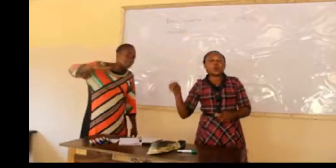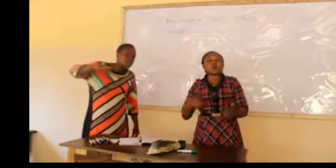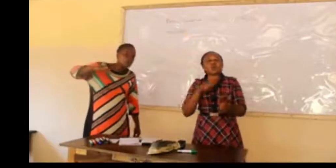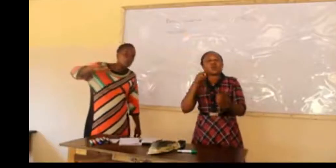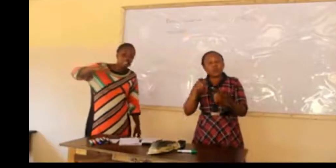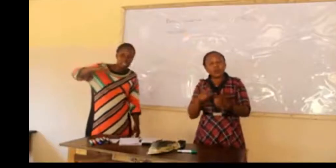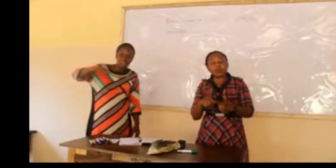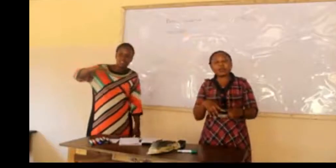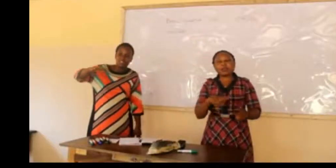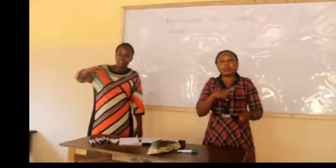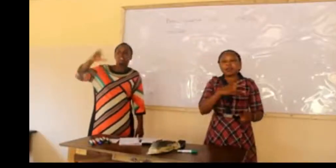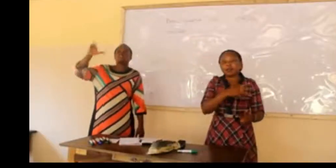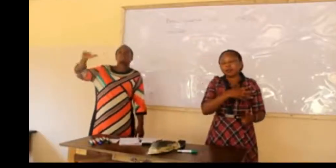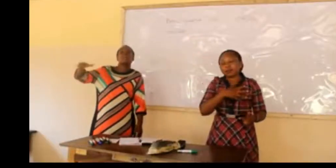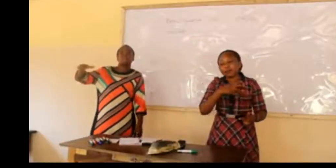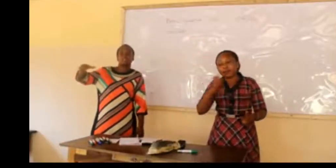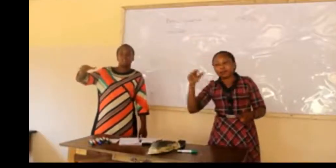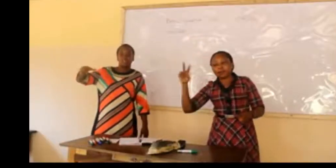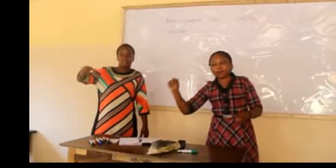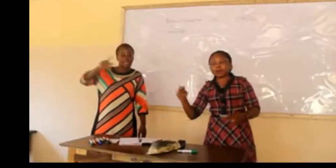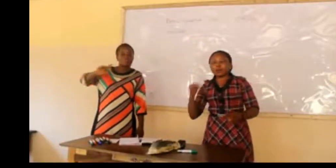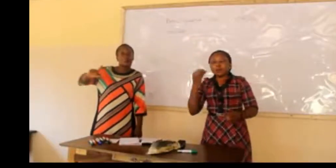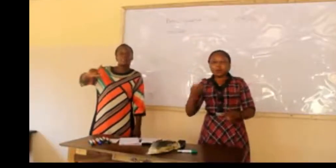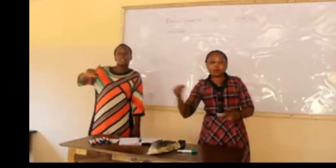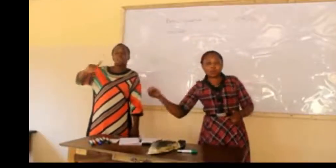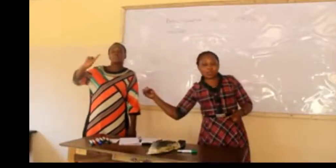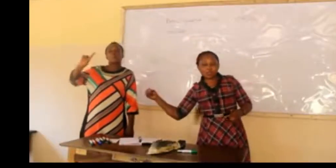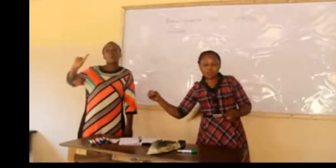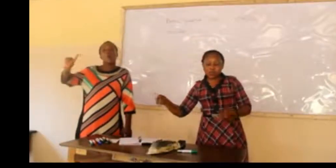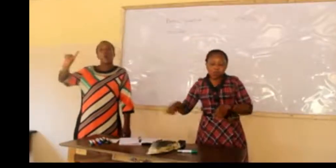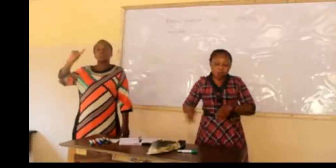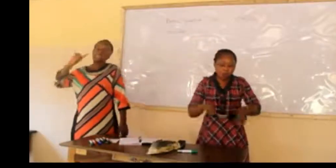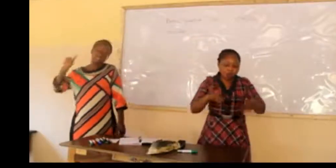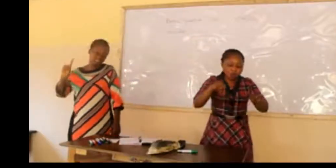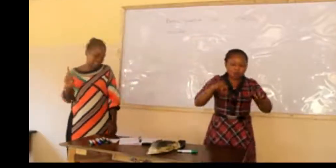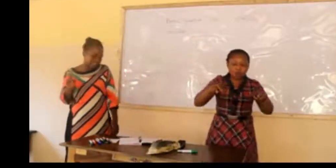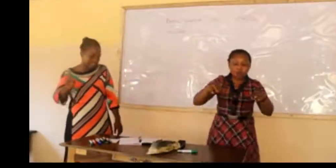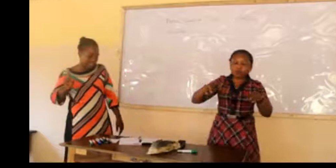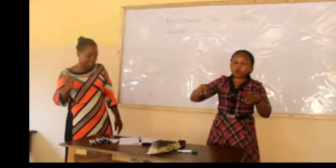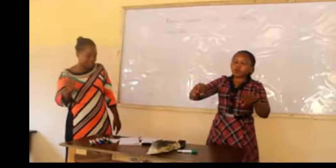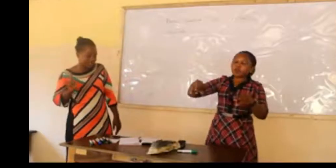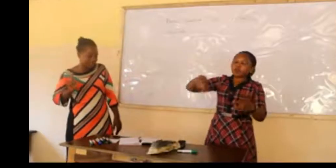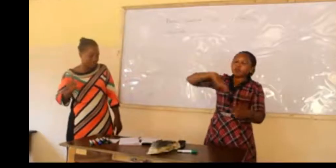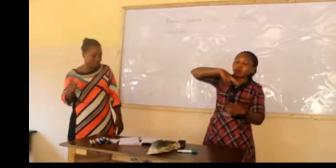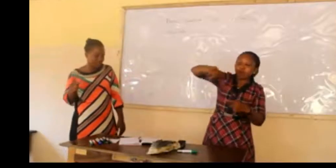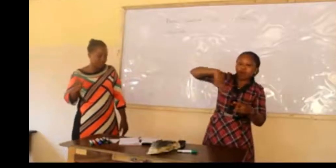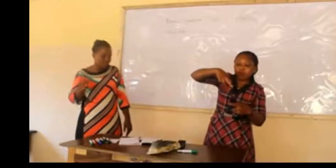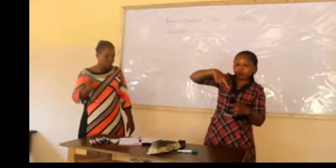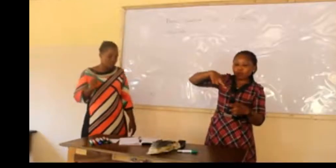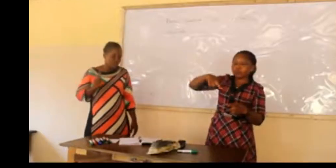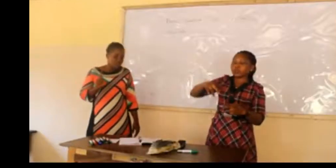around another object in space, that object is called a satellite.